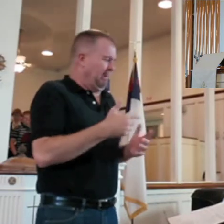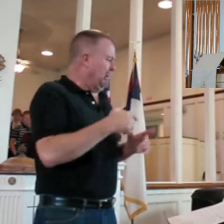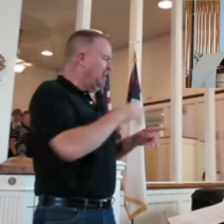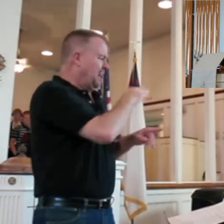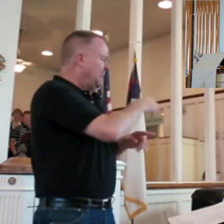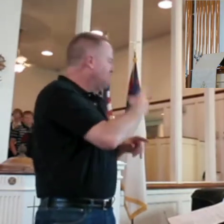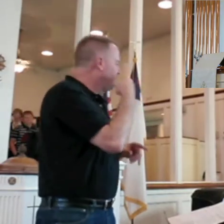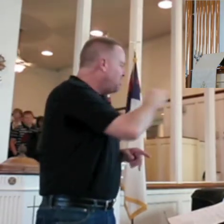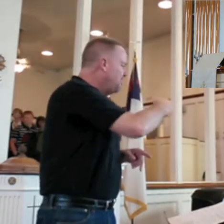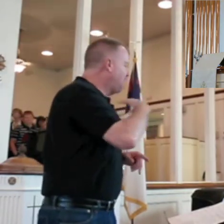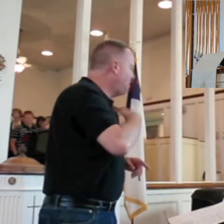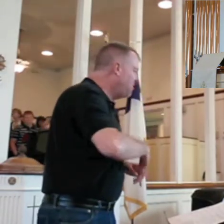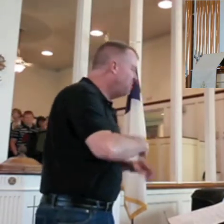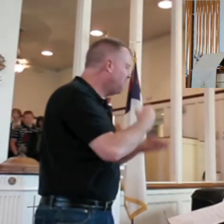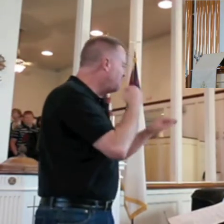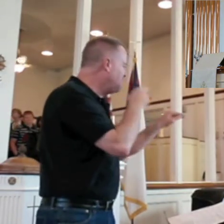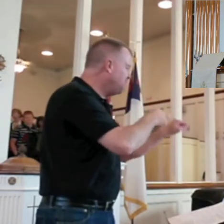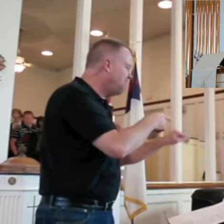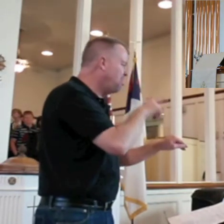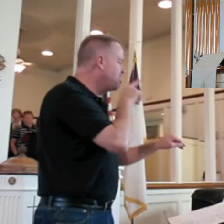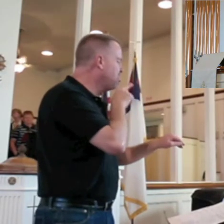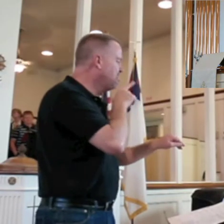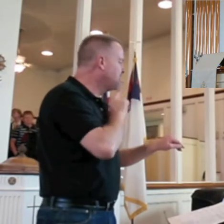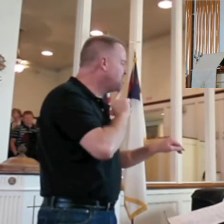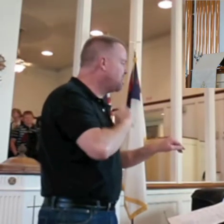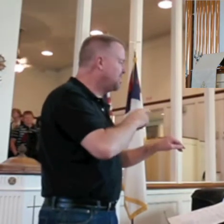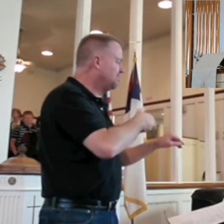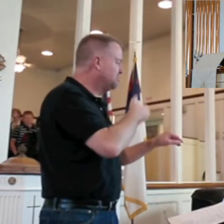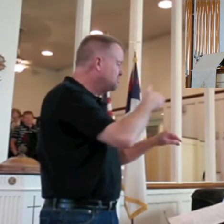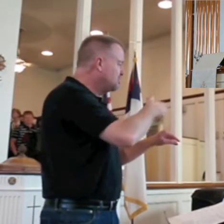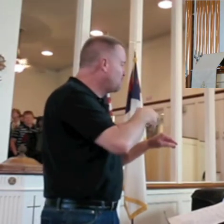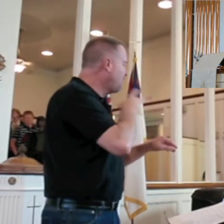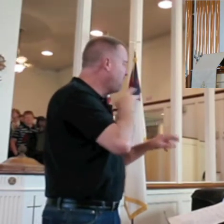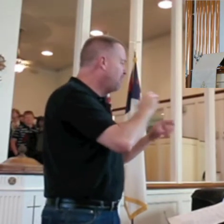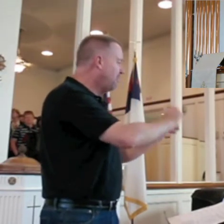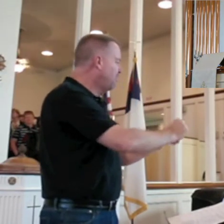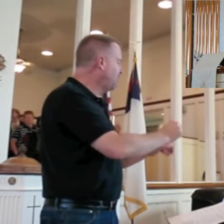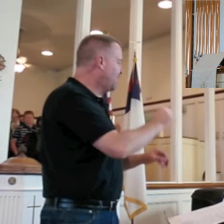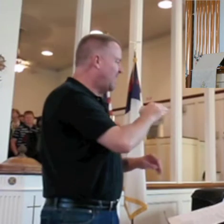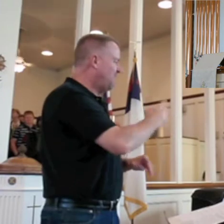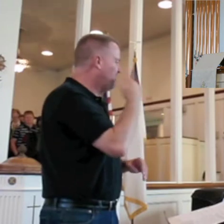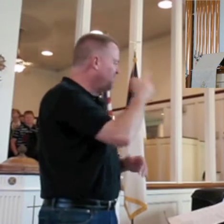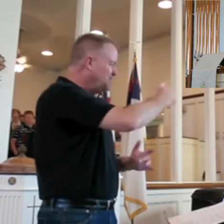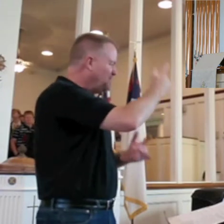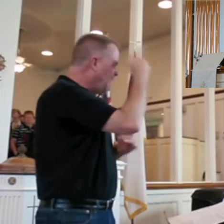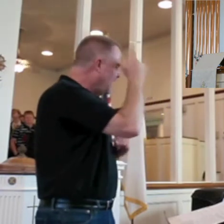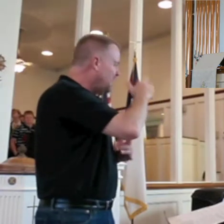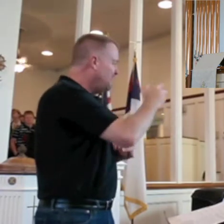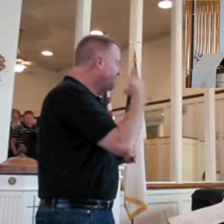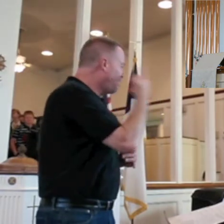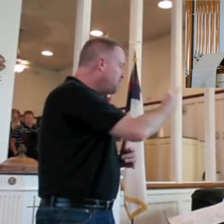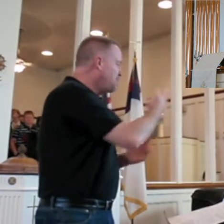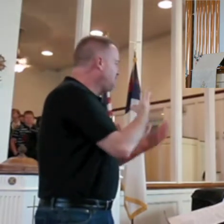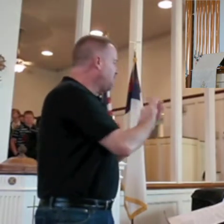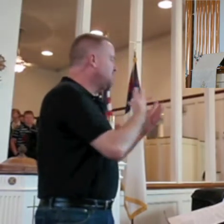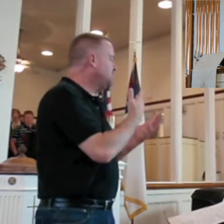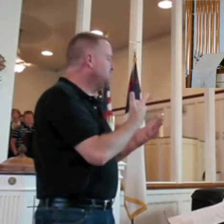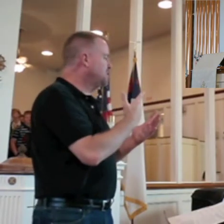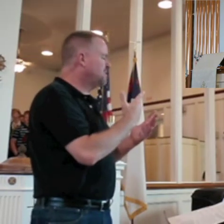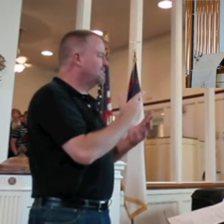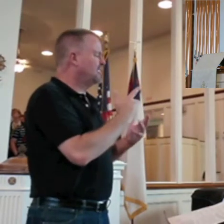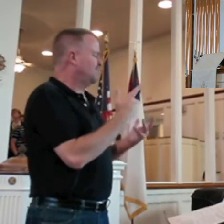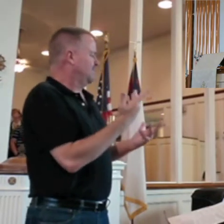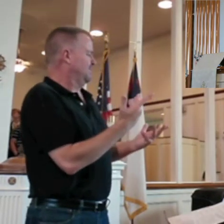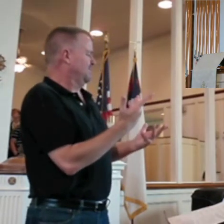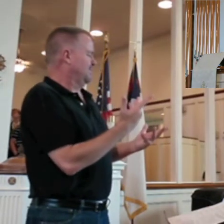about? When did we ever see you hungry and feed you and thirsty and give you a drink? When did we ever see you sick or in prison